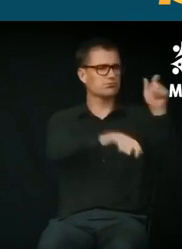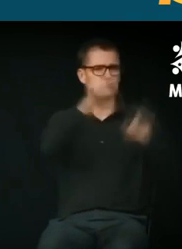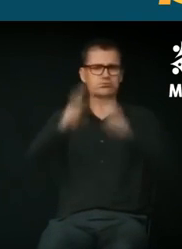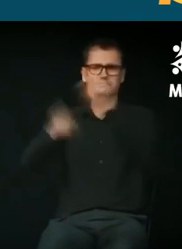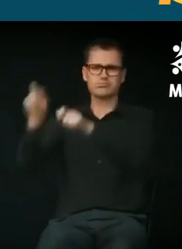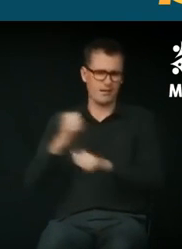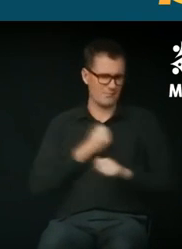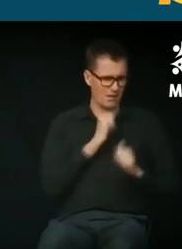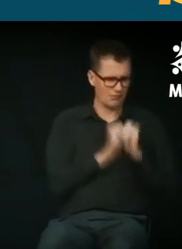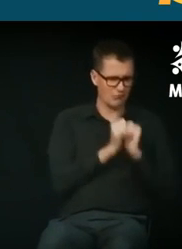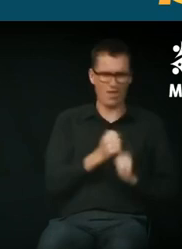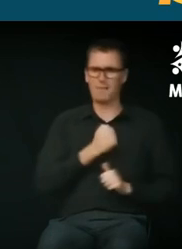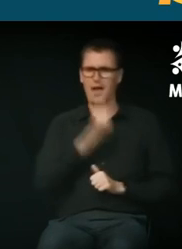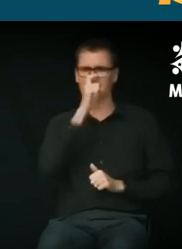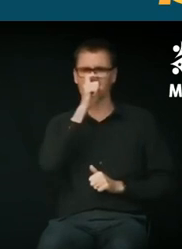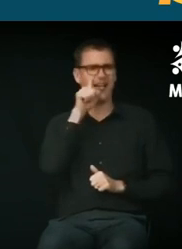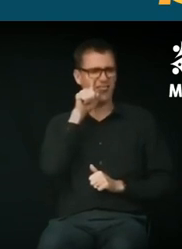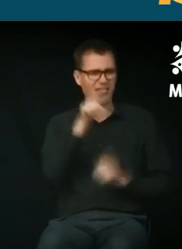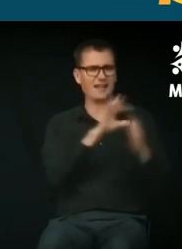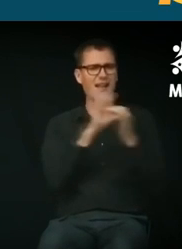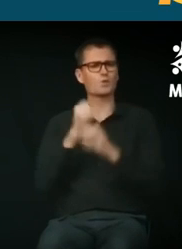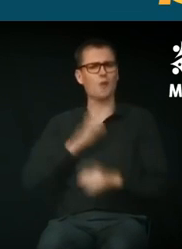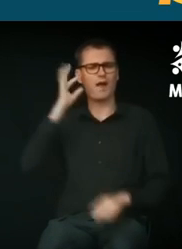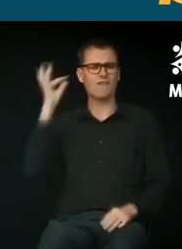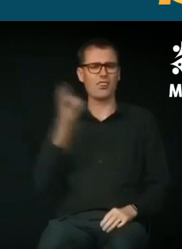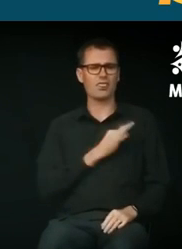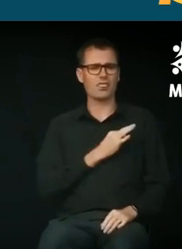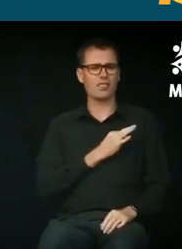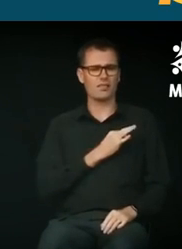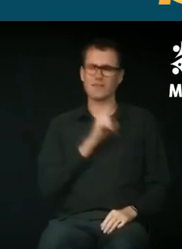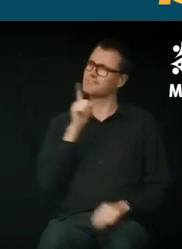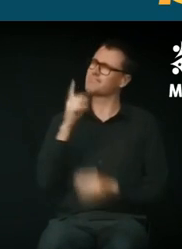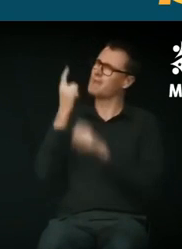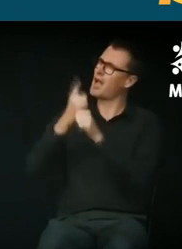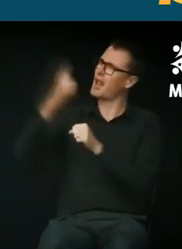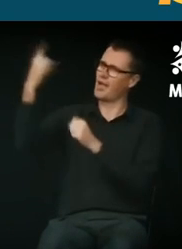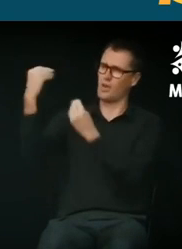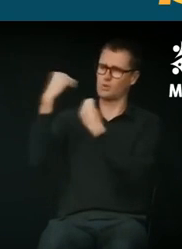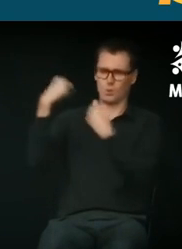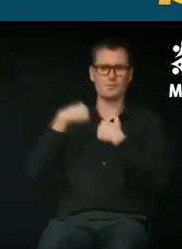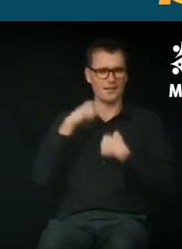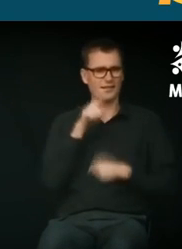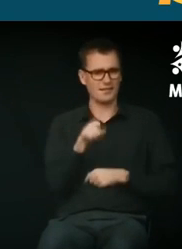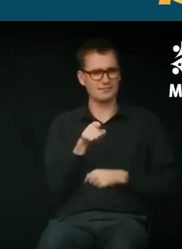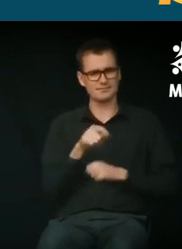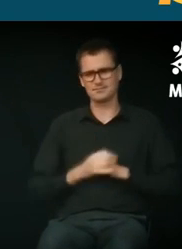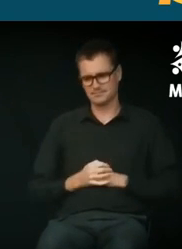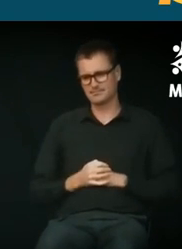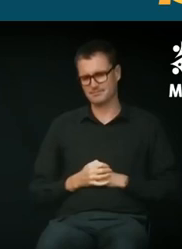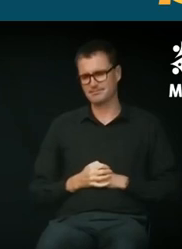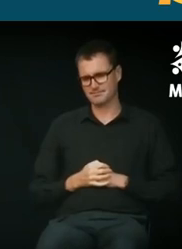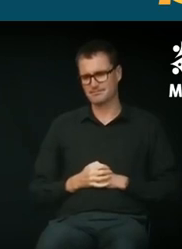sister. This is my faith, and this is what Allah has taught me. That's why I do